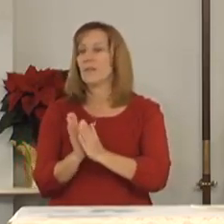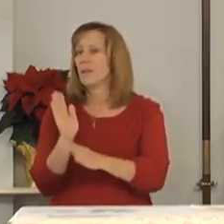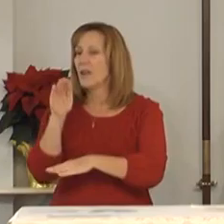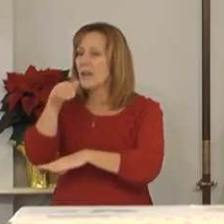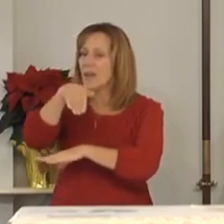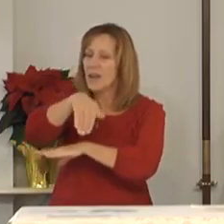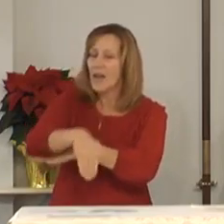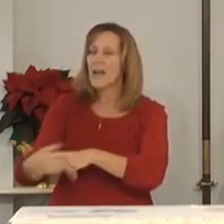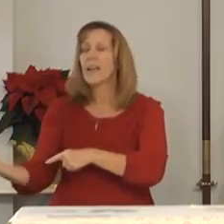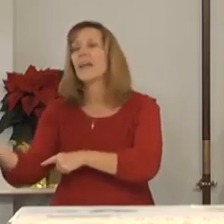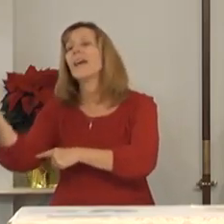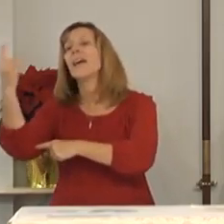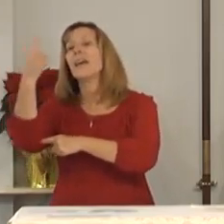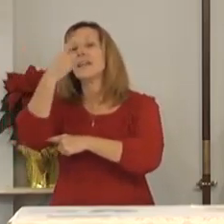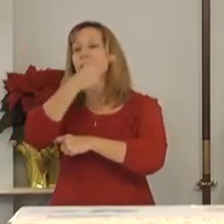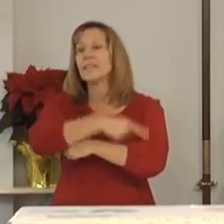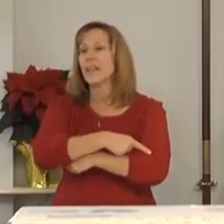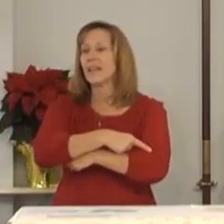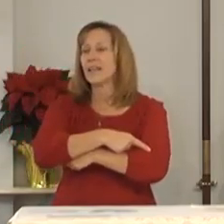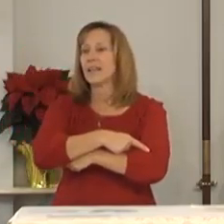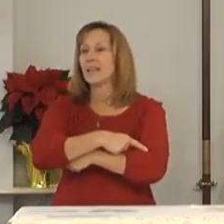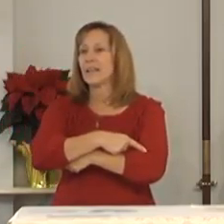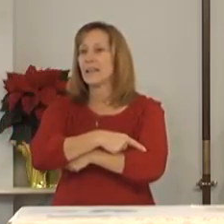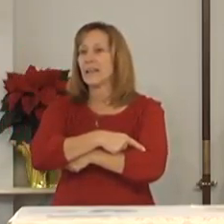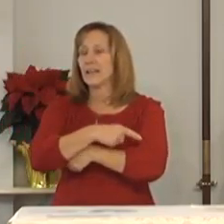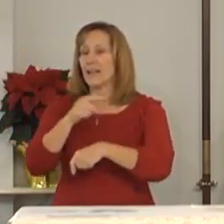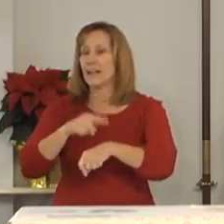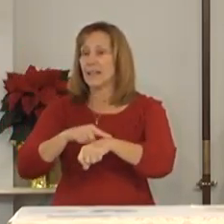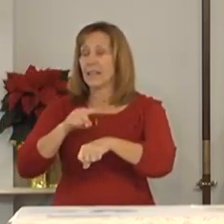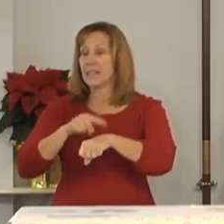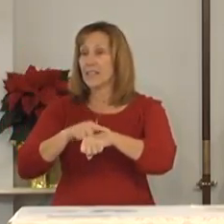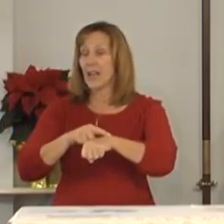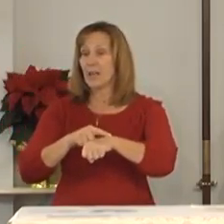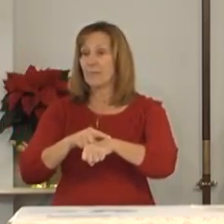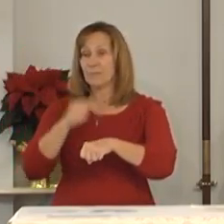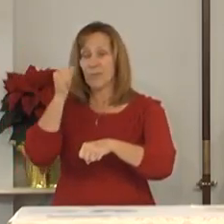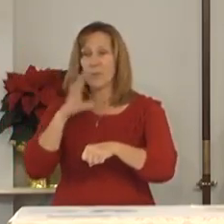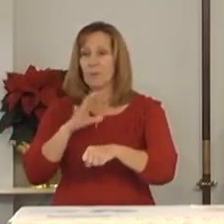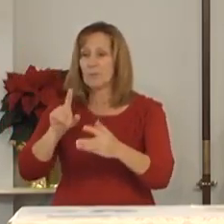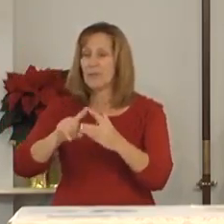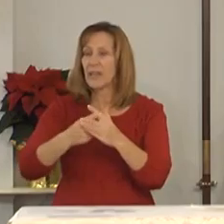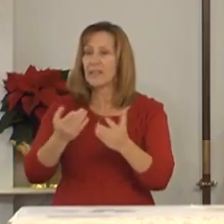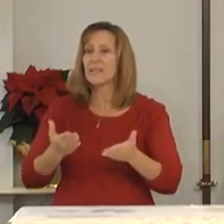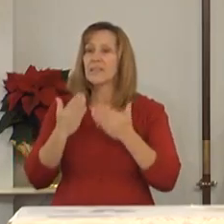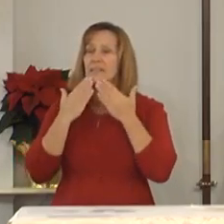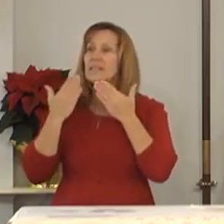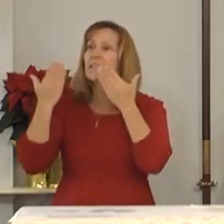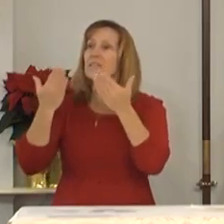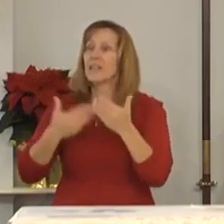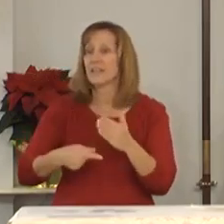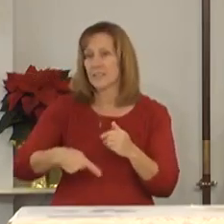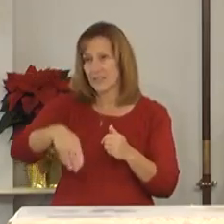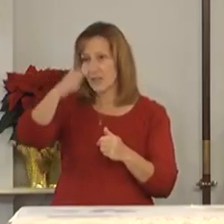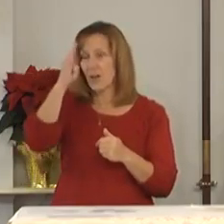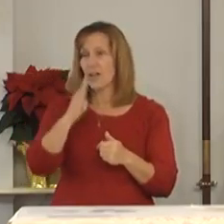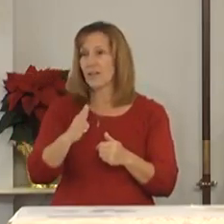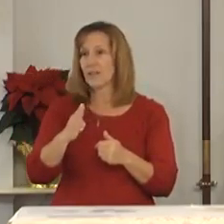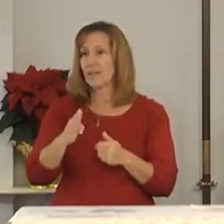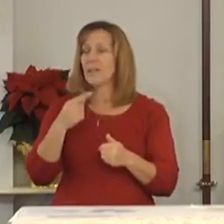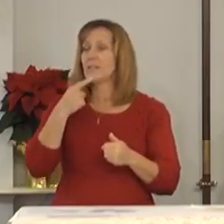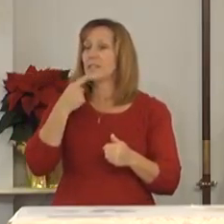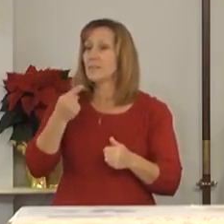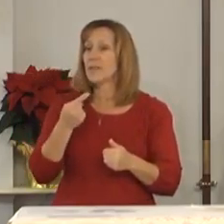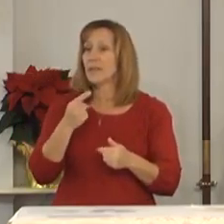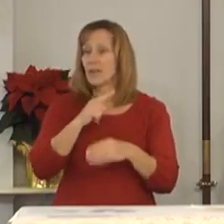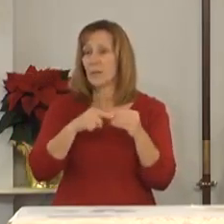day. And coming up at that very hour, she began to give thanks to God and to speak